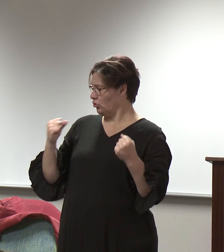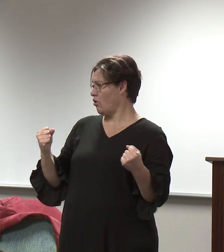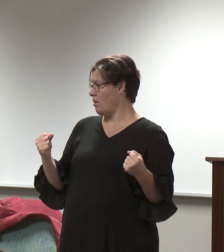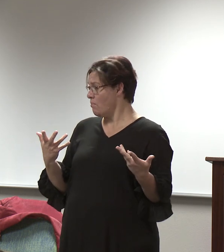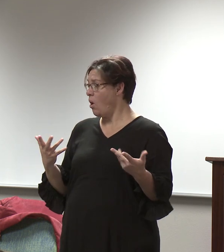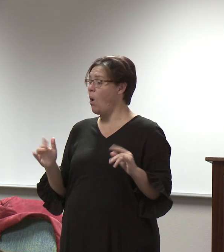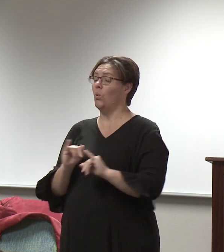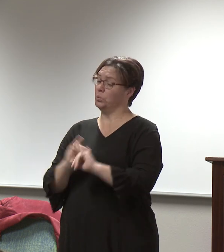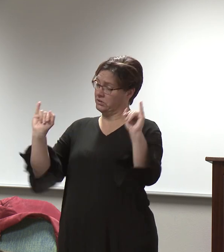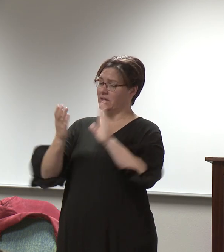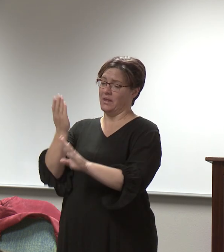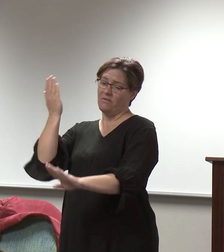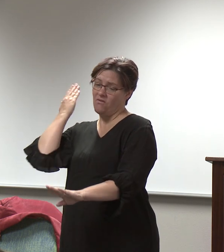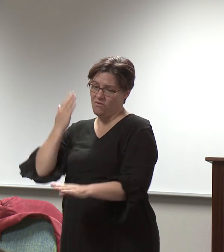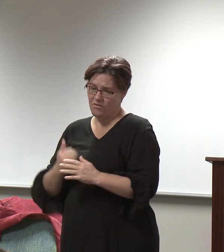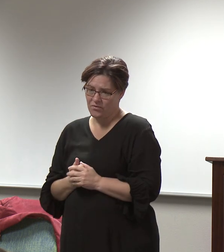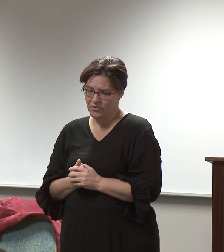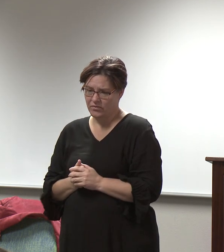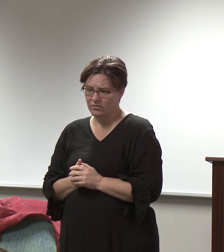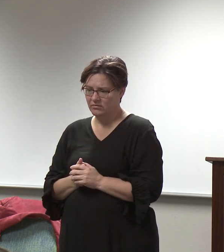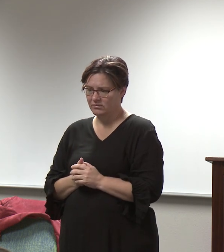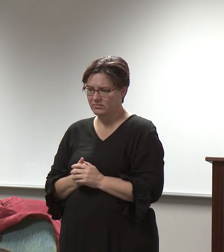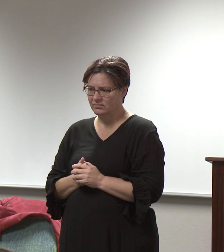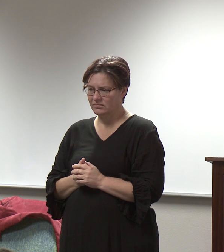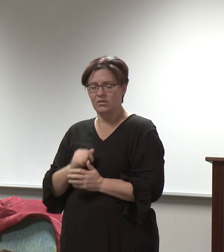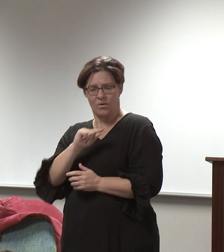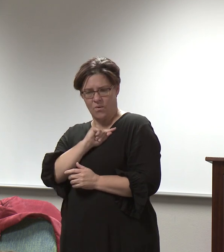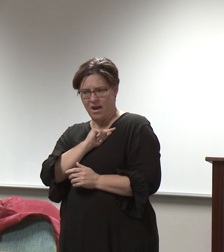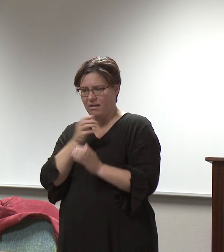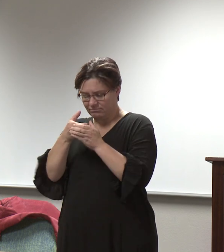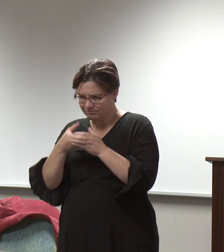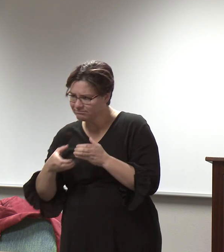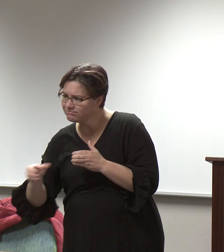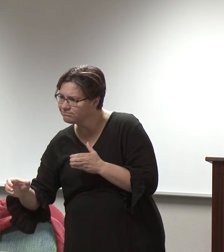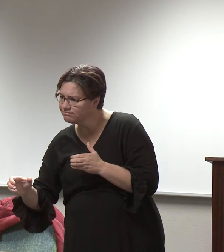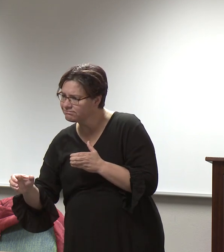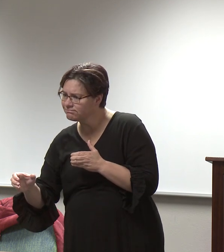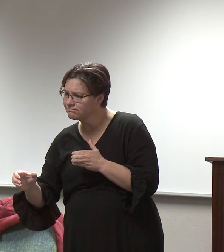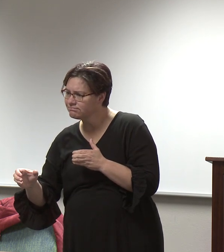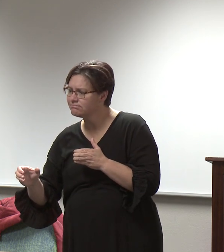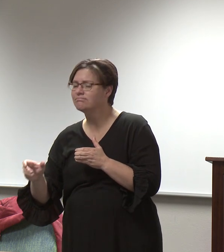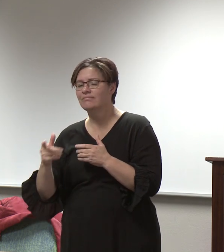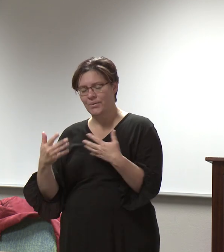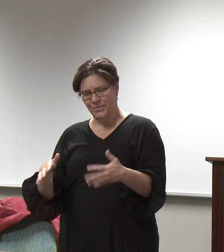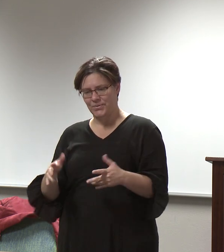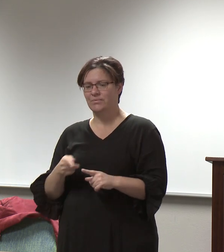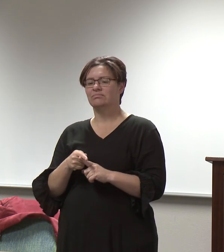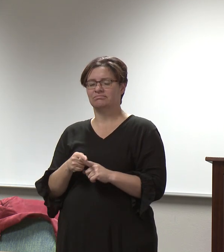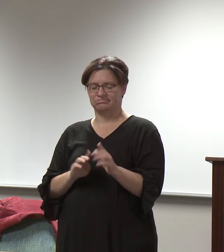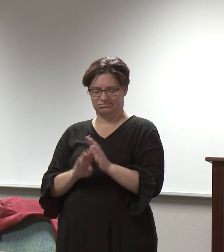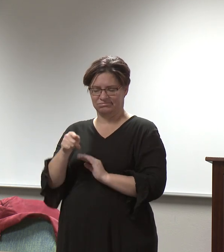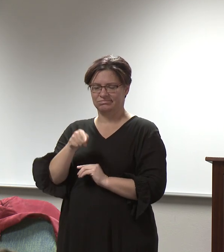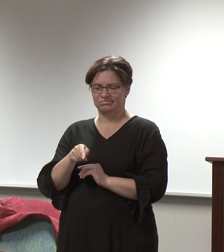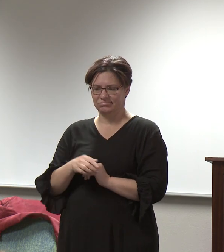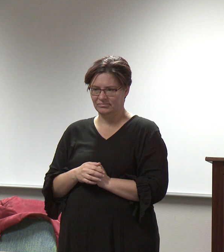vicious today than in the past. So that's why I think that decolonization is troubling in this respect.